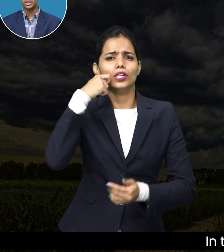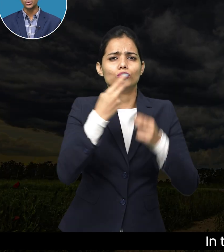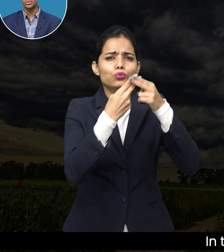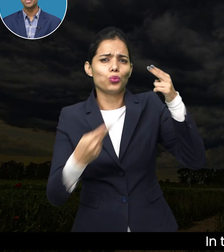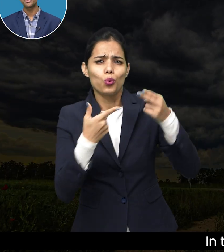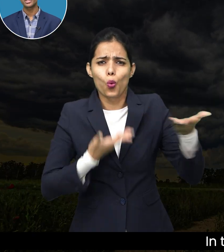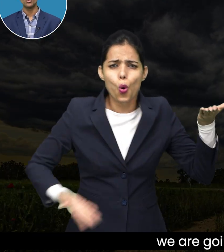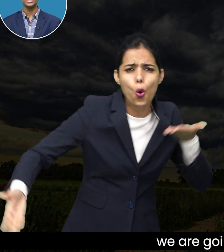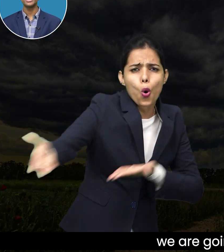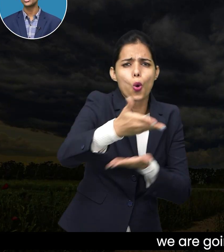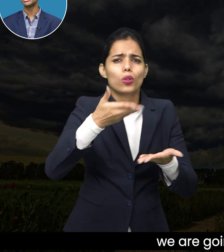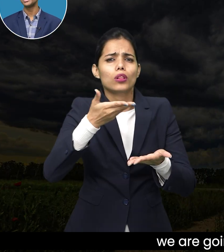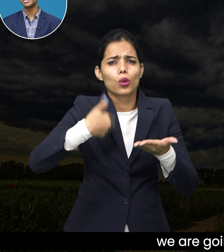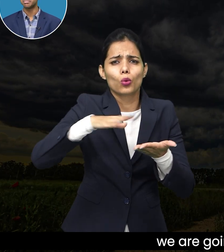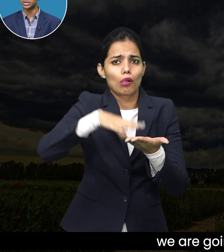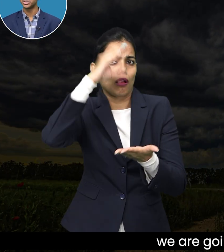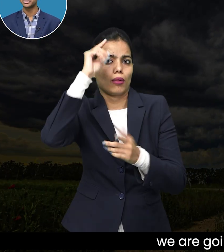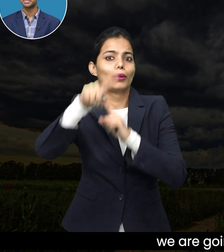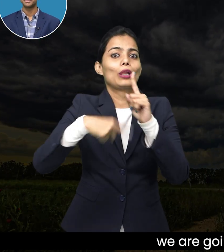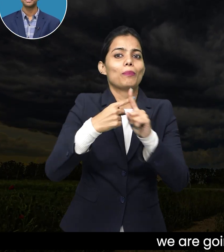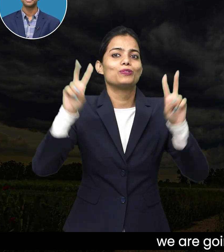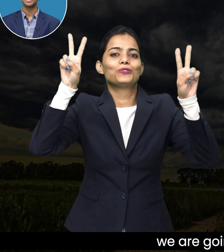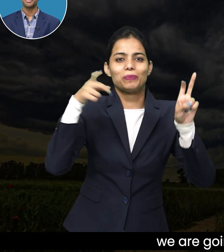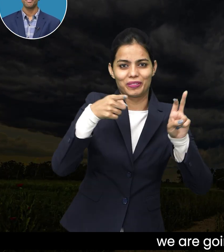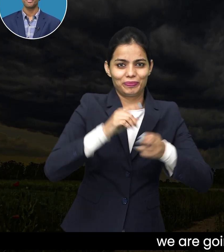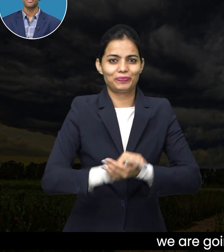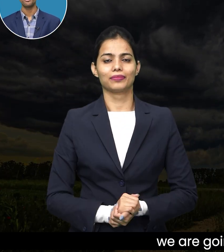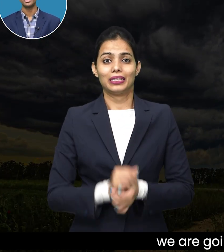In this video, we are going to learn about